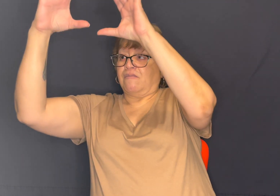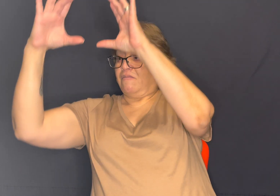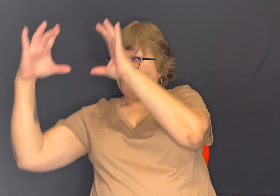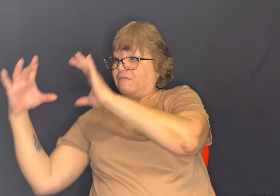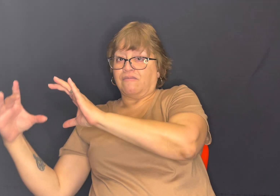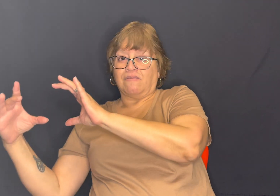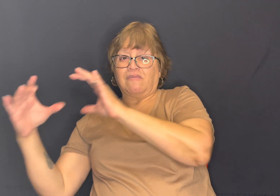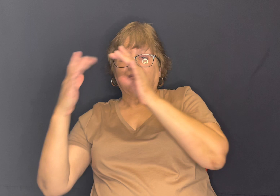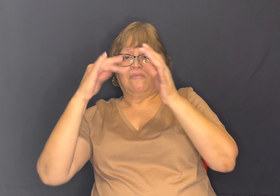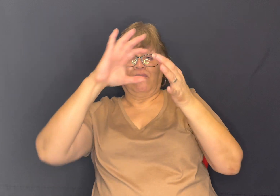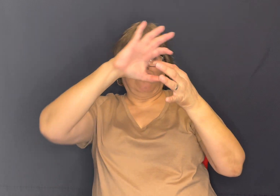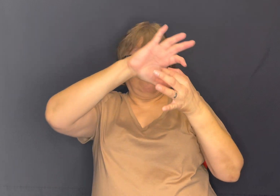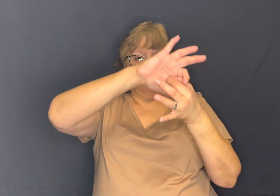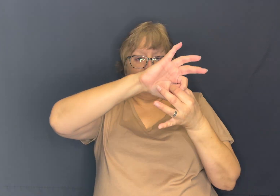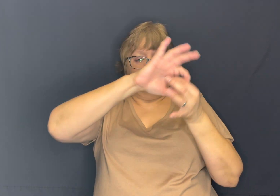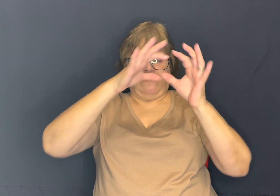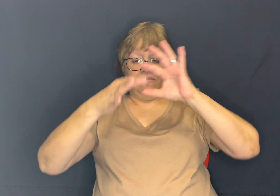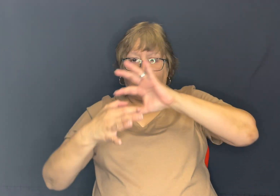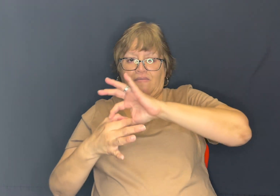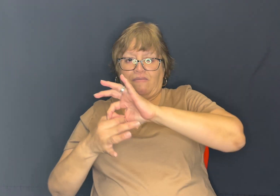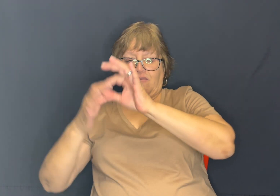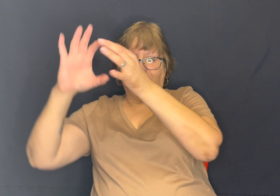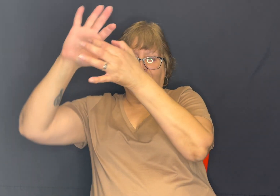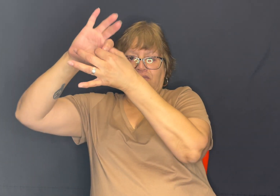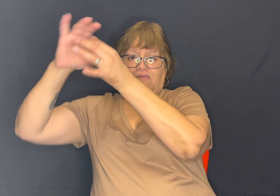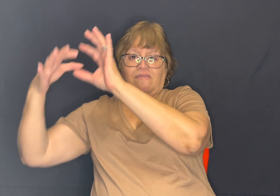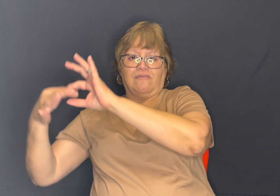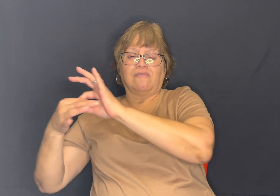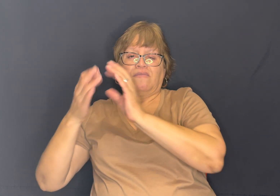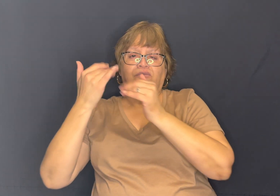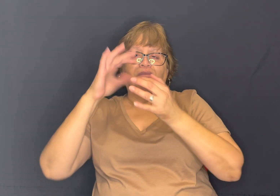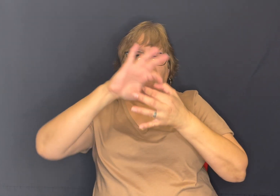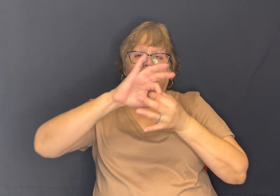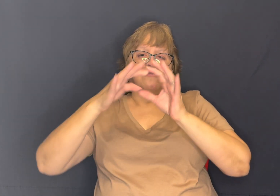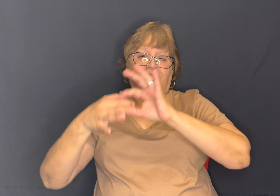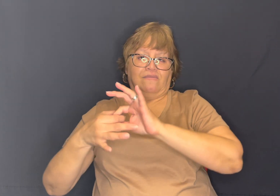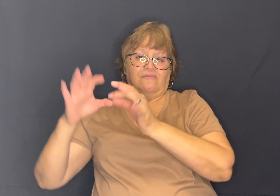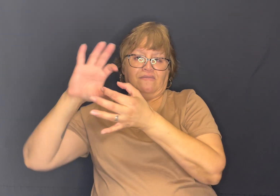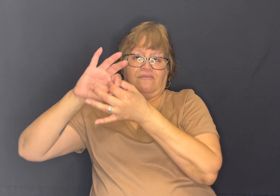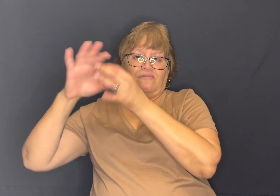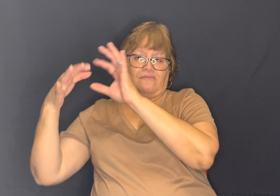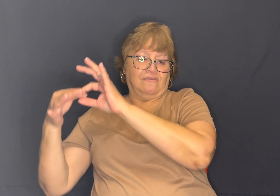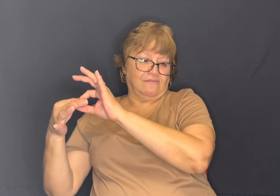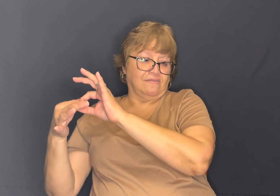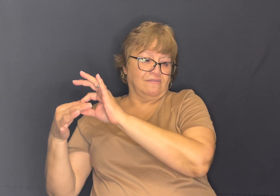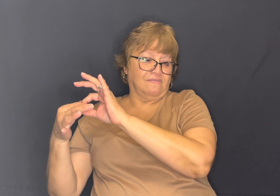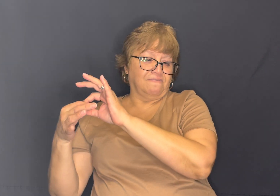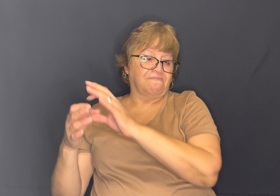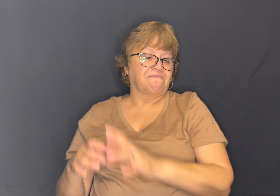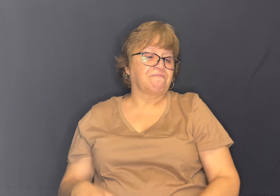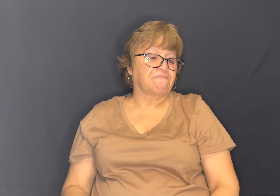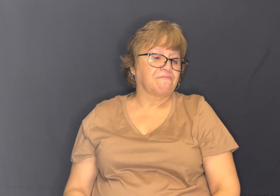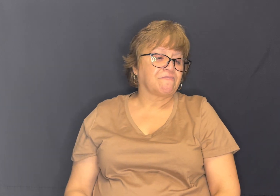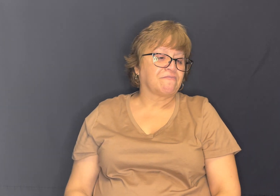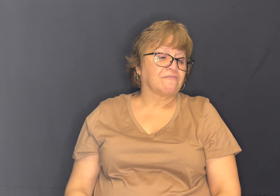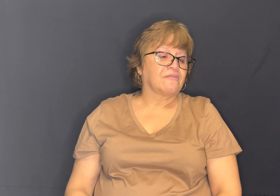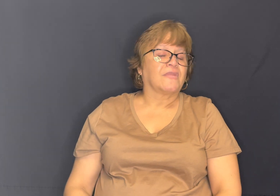the logo, they have the rings, and that's why it looks like this, Special Olympics. So it's like you're connecting the rings together using